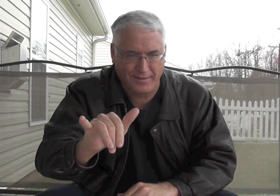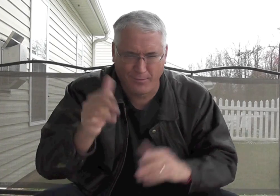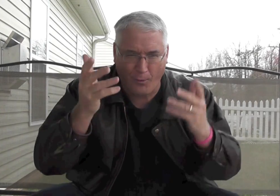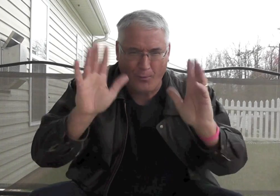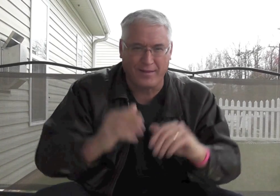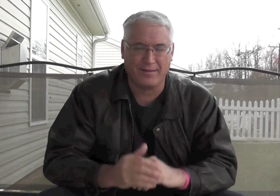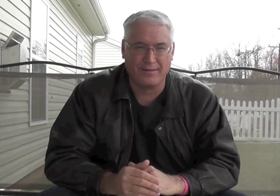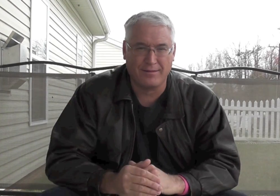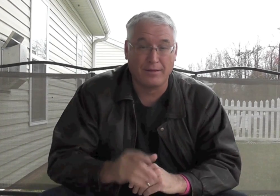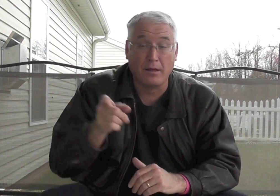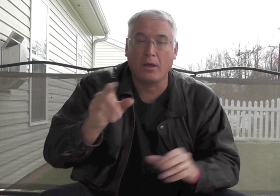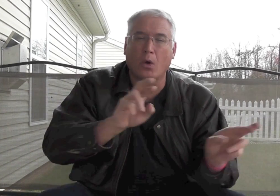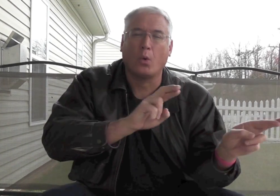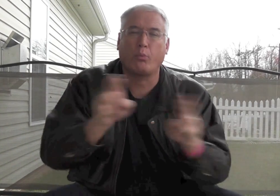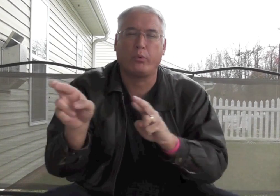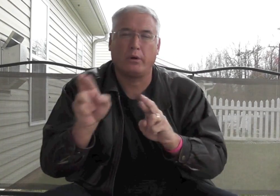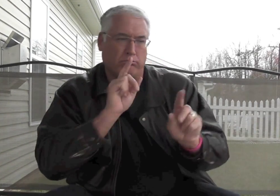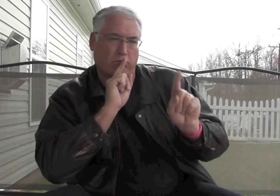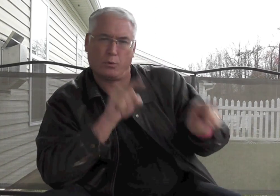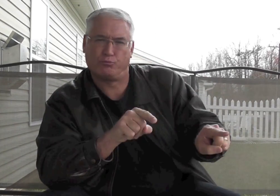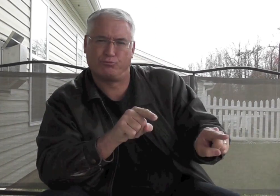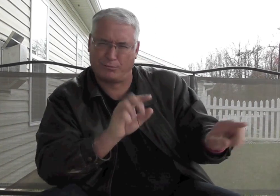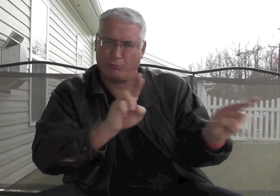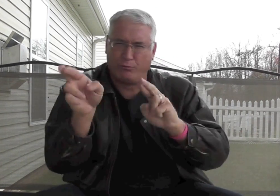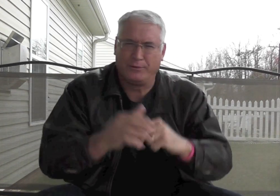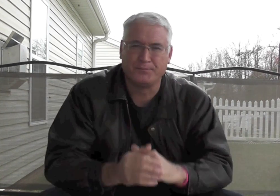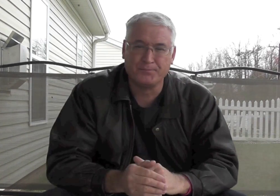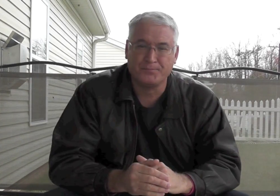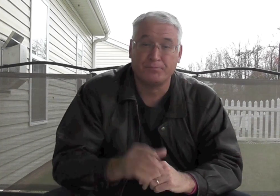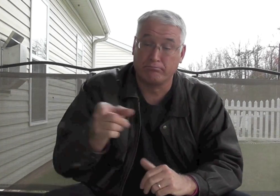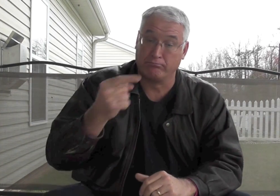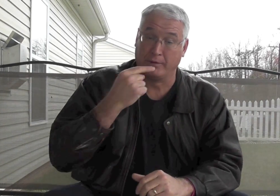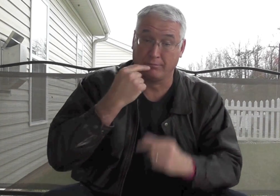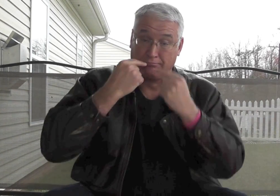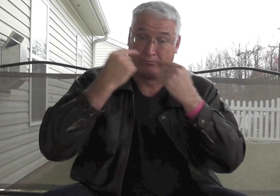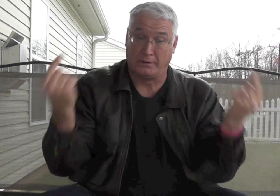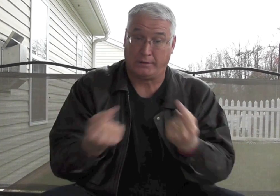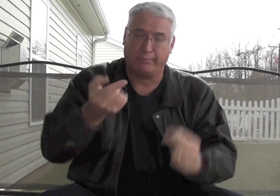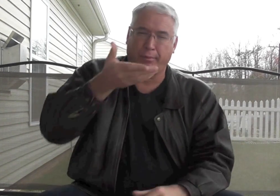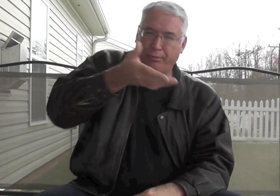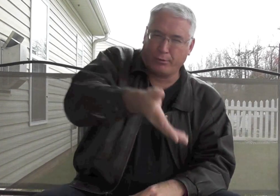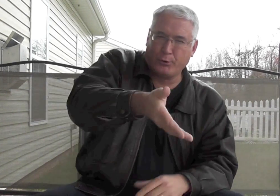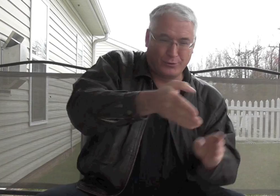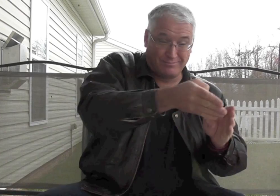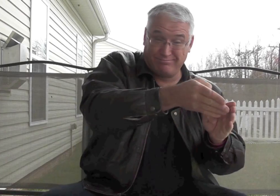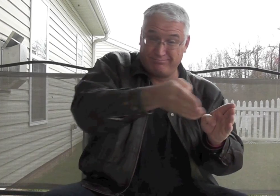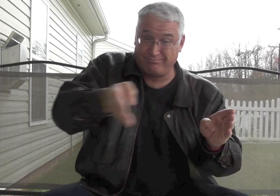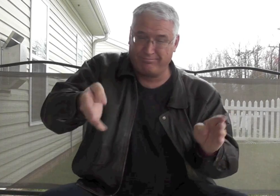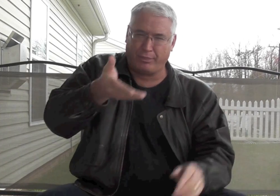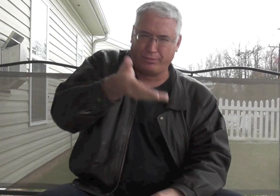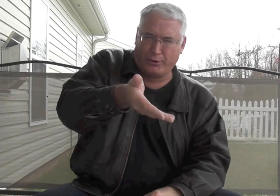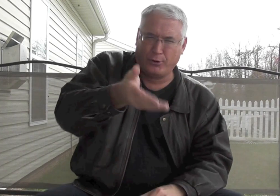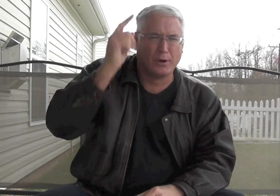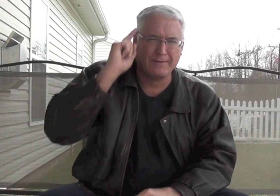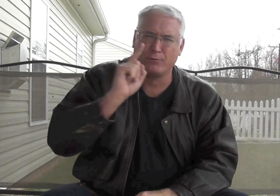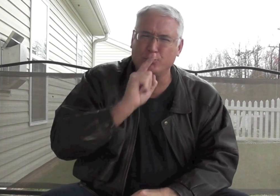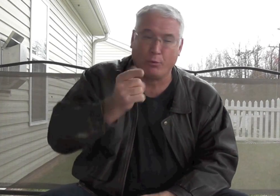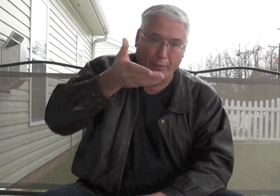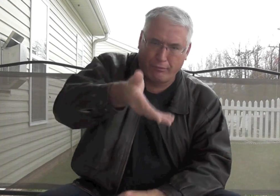Paul already knows that. He's ready for the answer. Paul says sin is already there during that time,